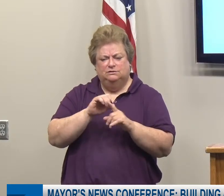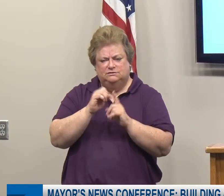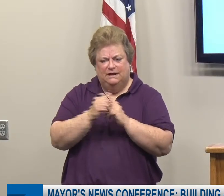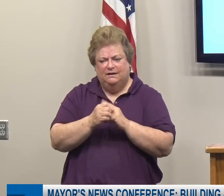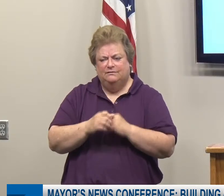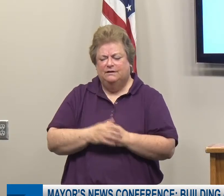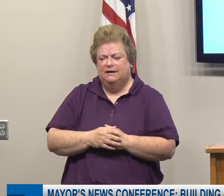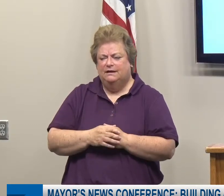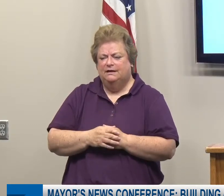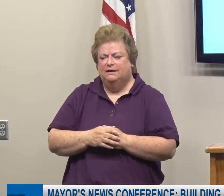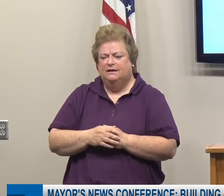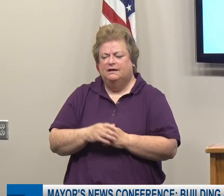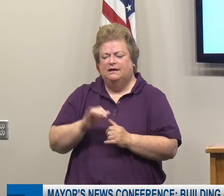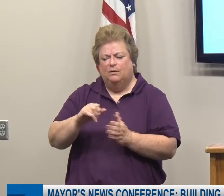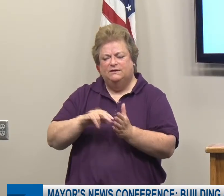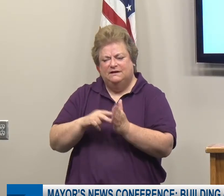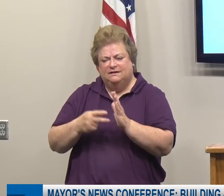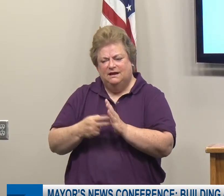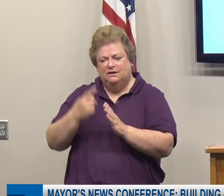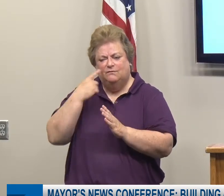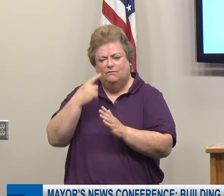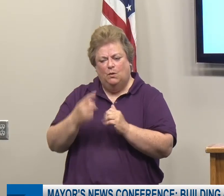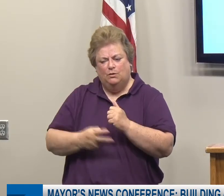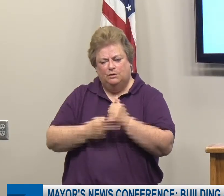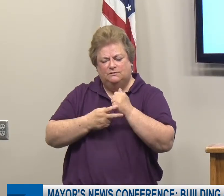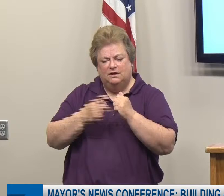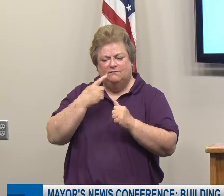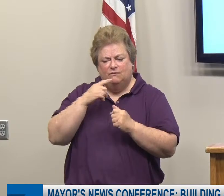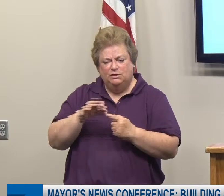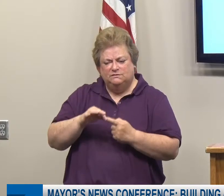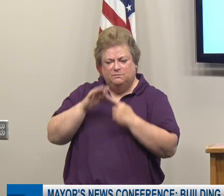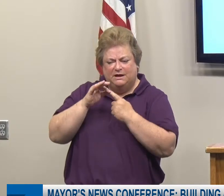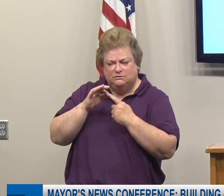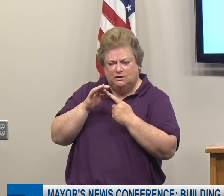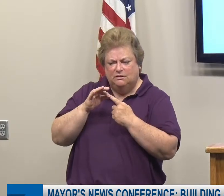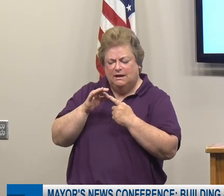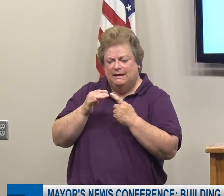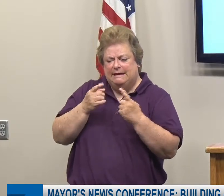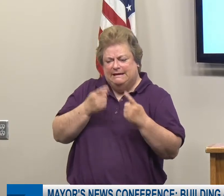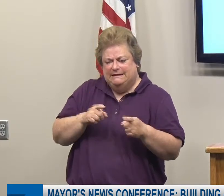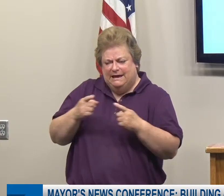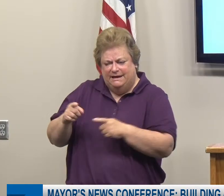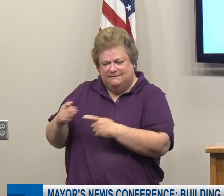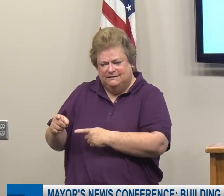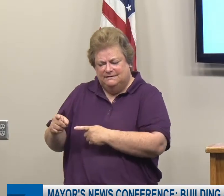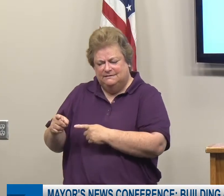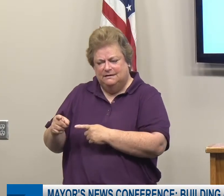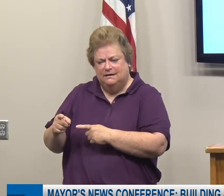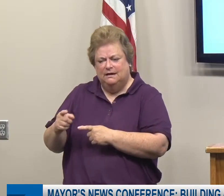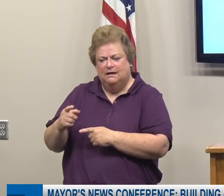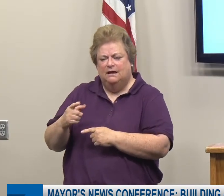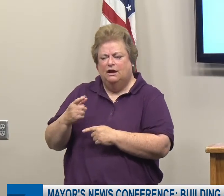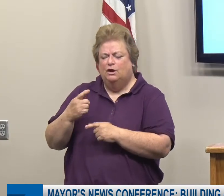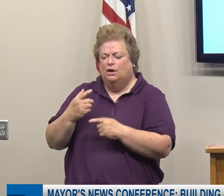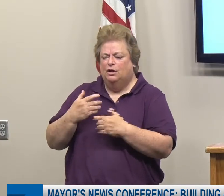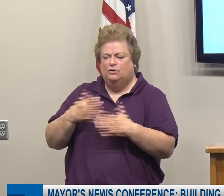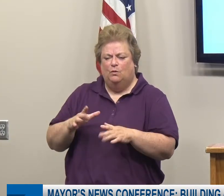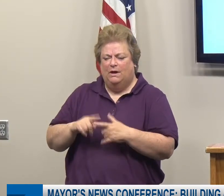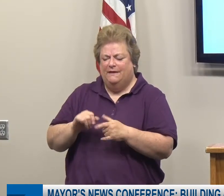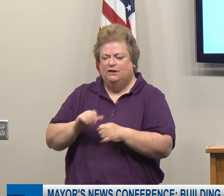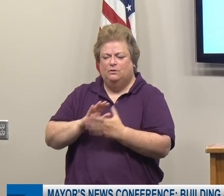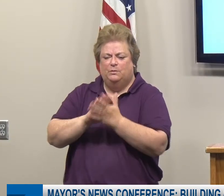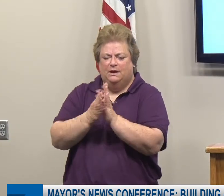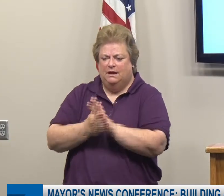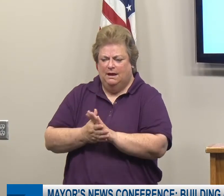of clemency, intended to be reserved for special, exceptional cases, lest they become a tool of abuse, disorder,